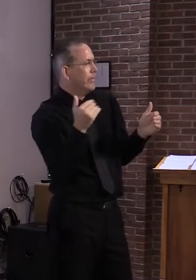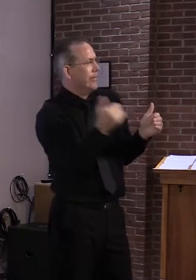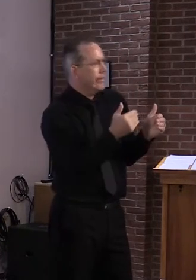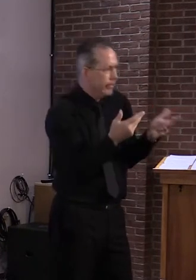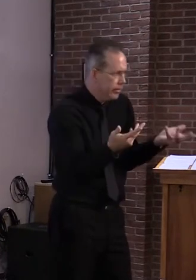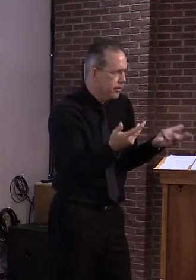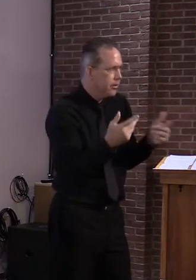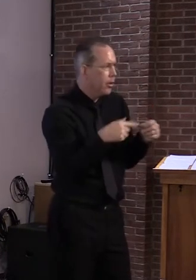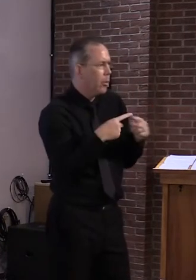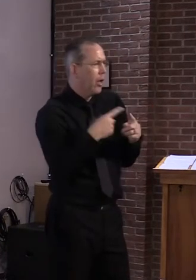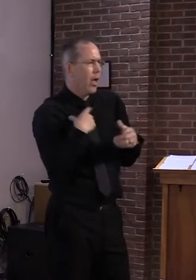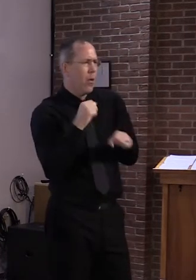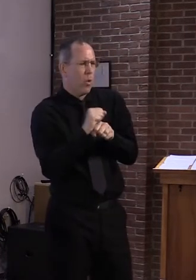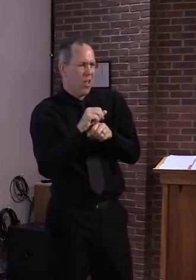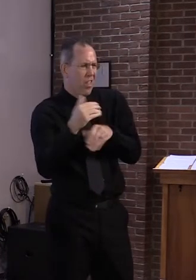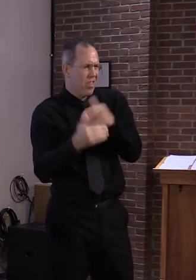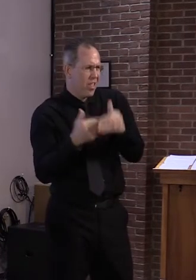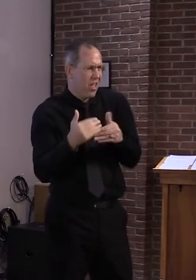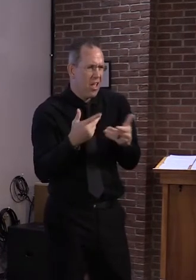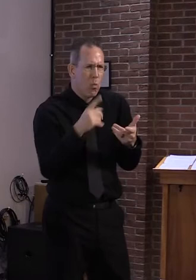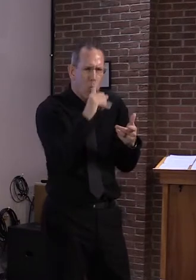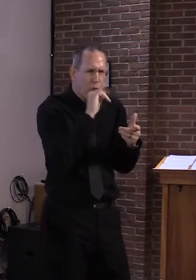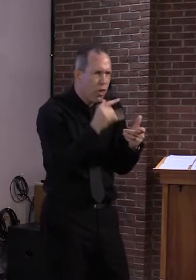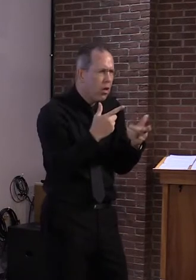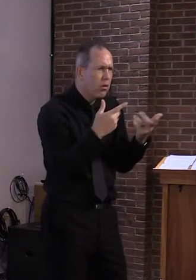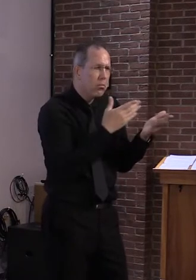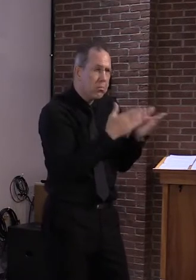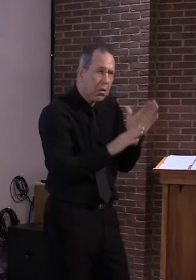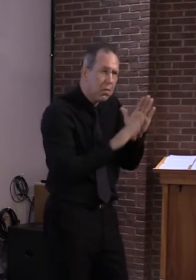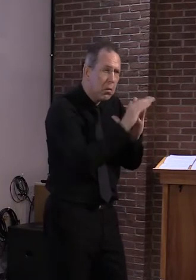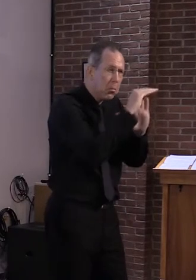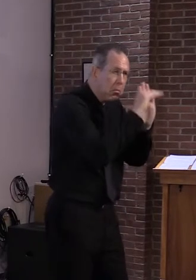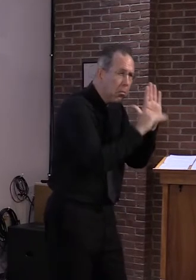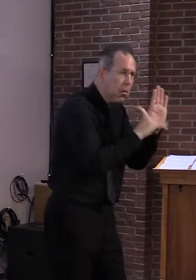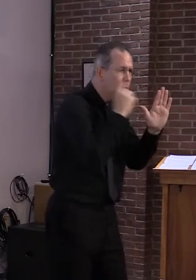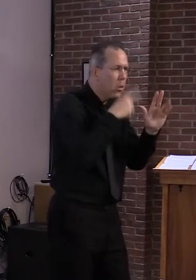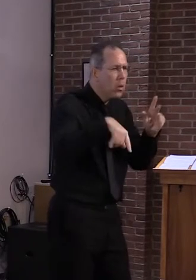in place that we need to as we move forward. But